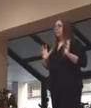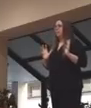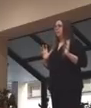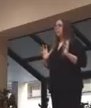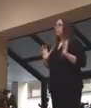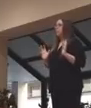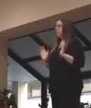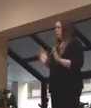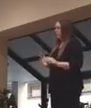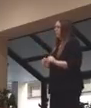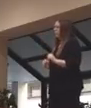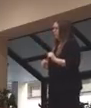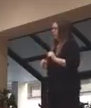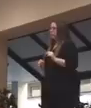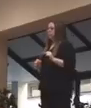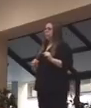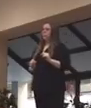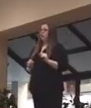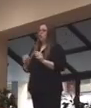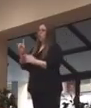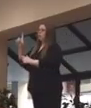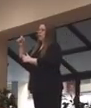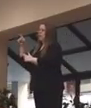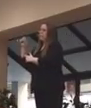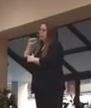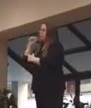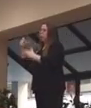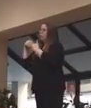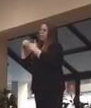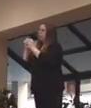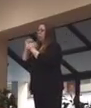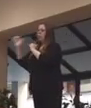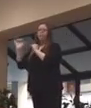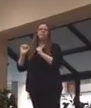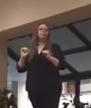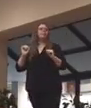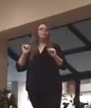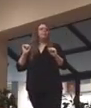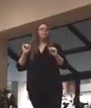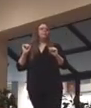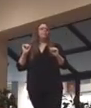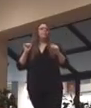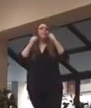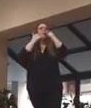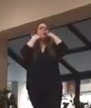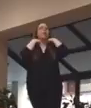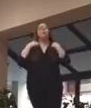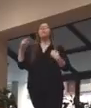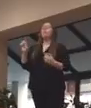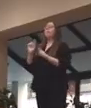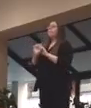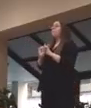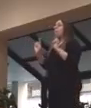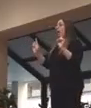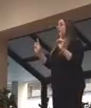the restricted license can only be renewed twice. So DSPS has already come out and said they will